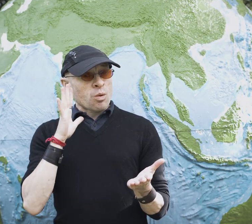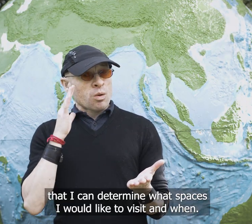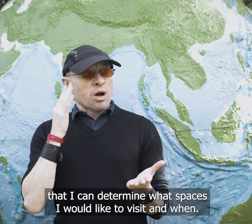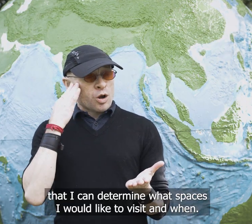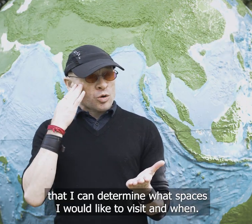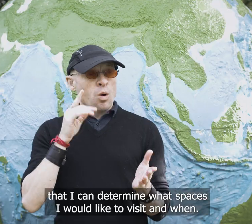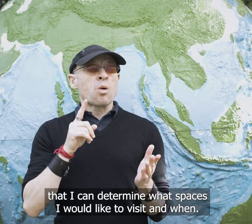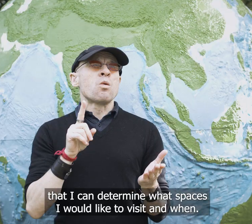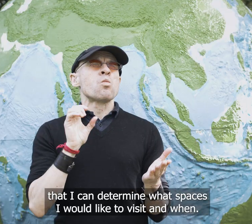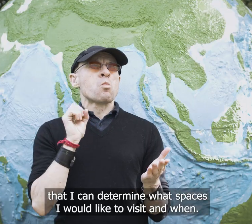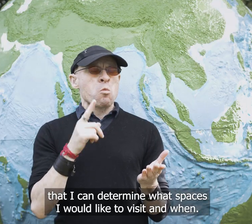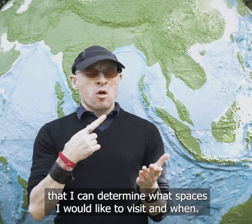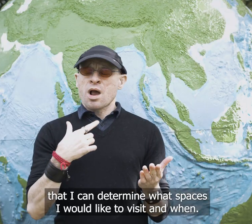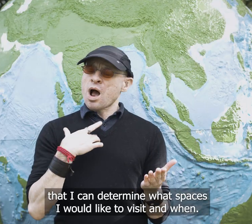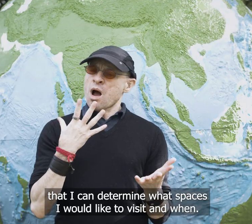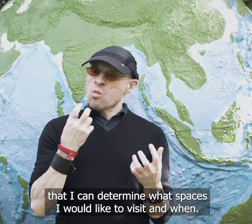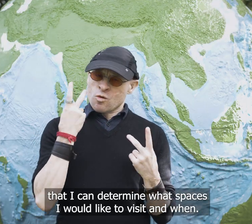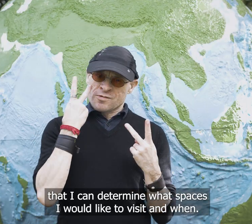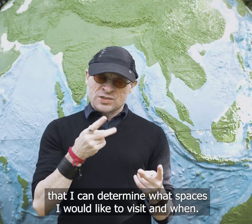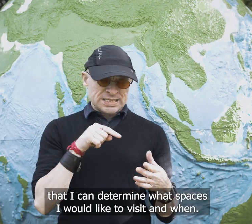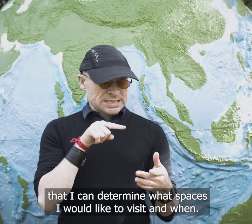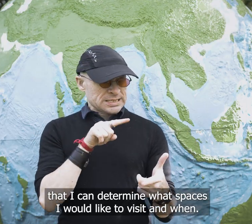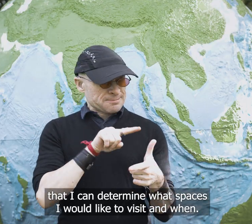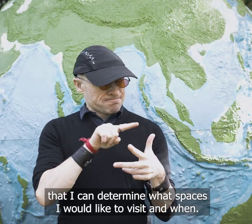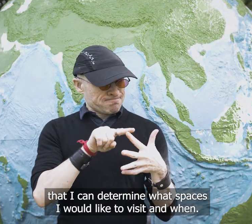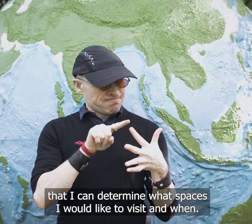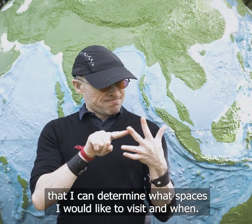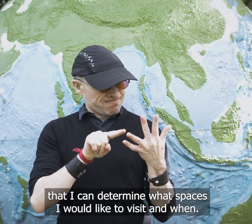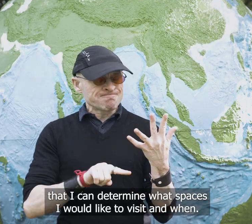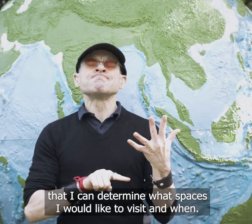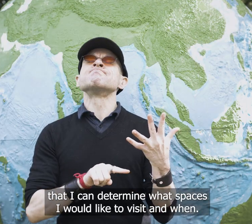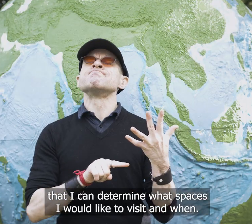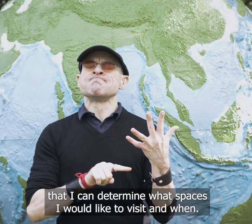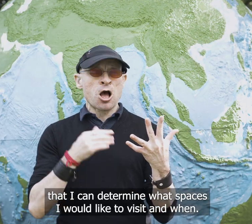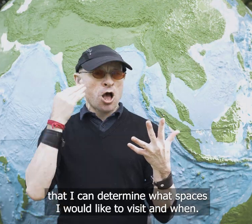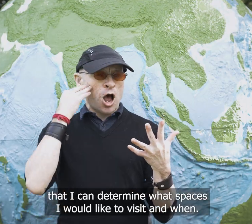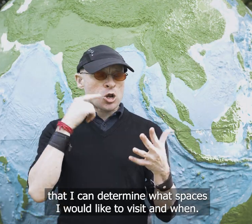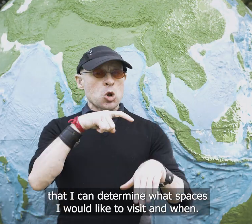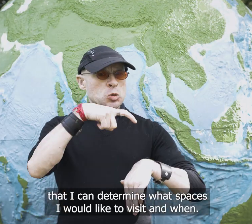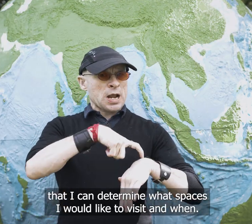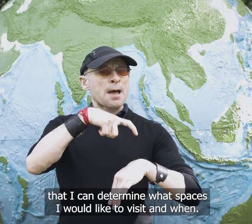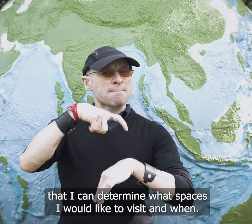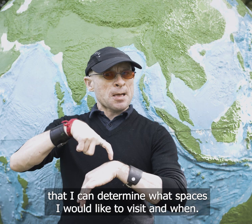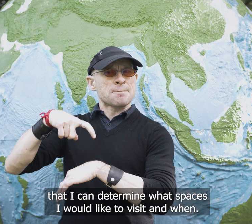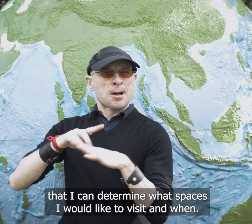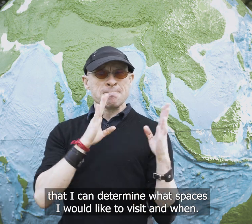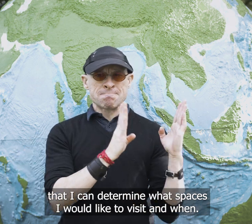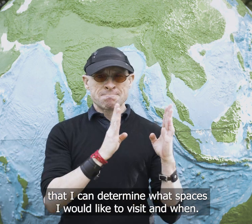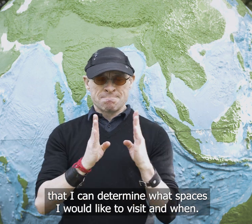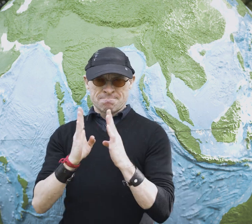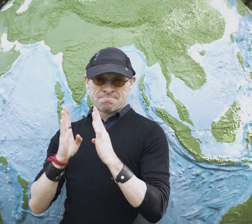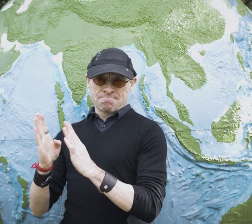that I can determine what spaces I would like to visit and when.